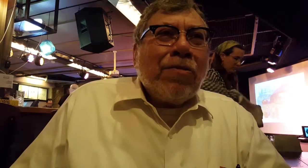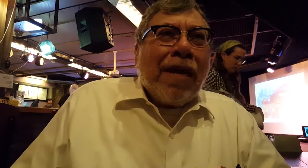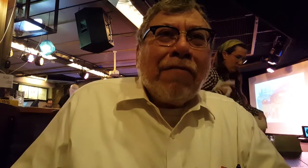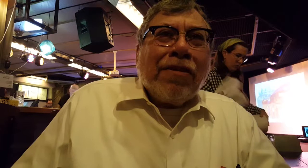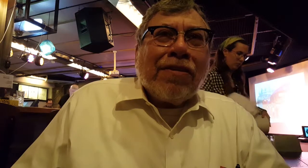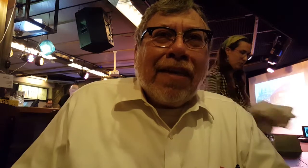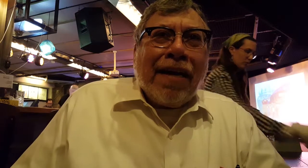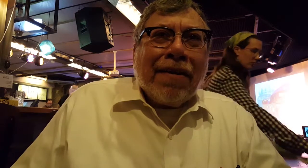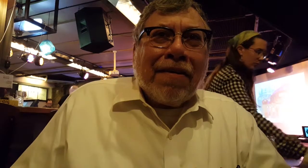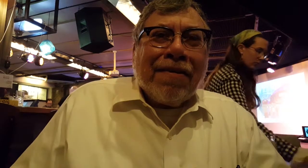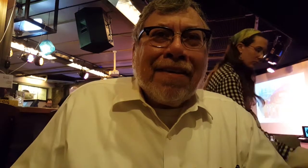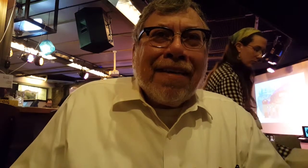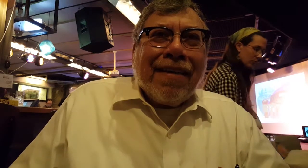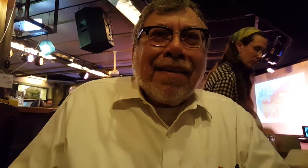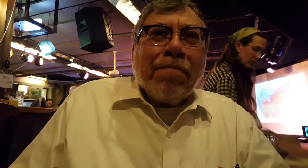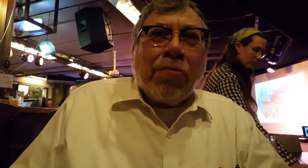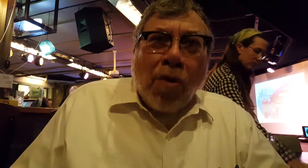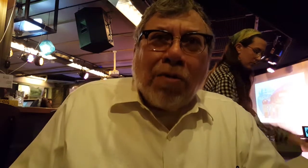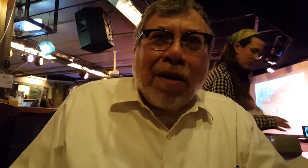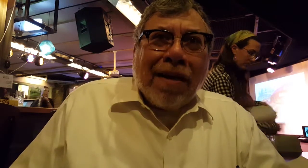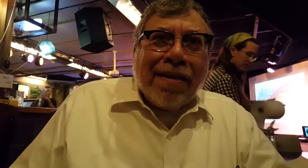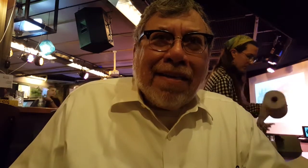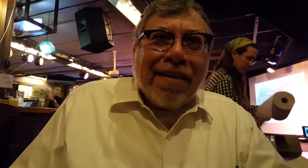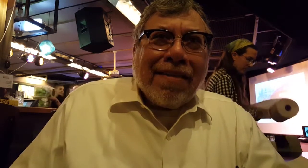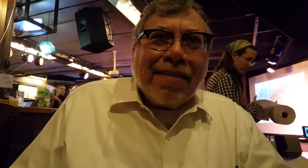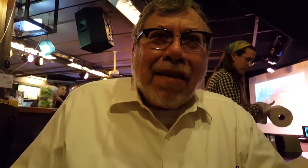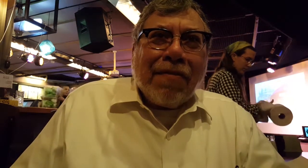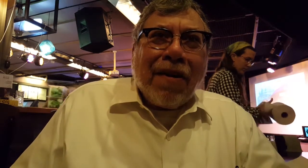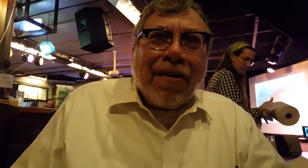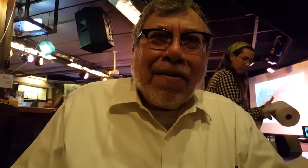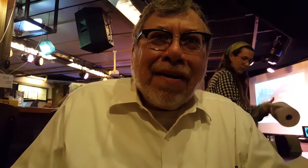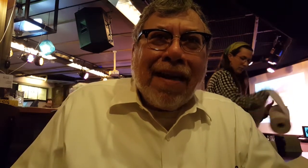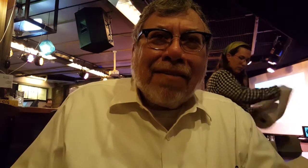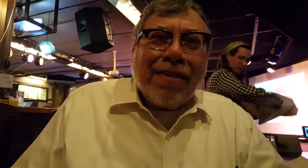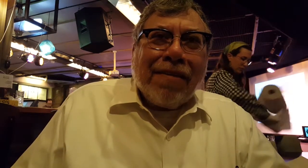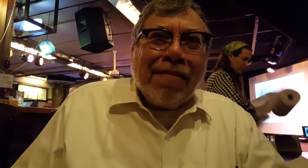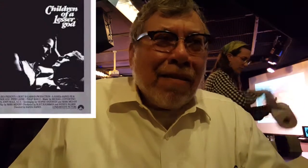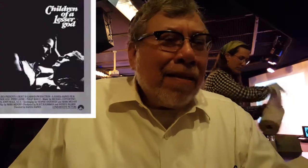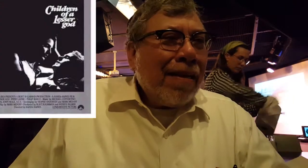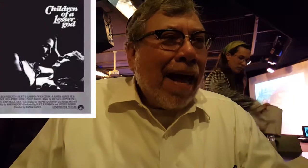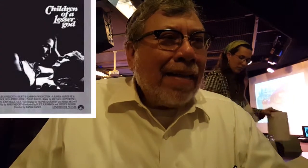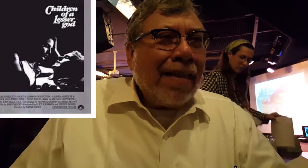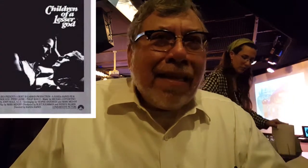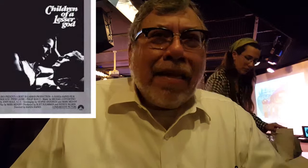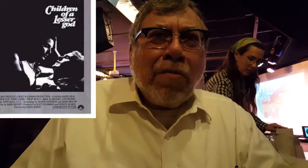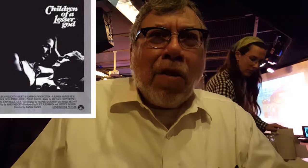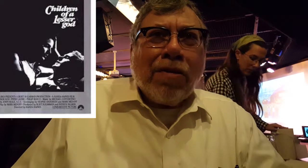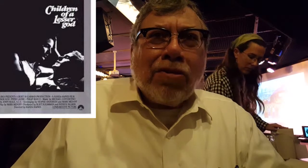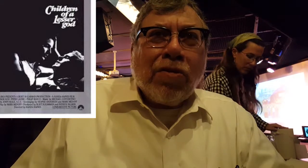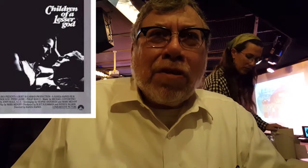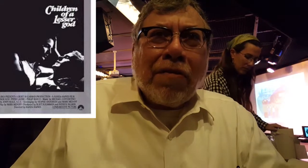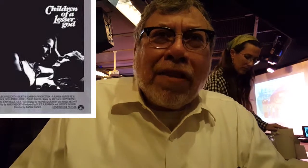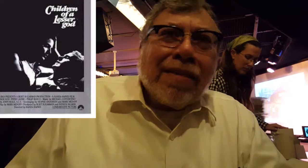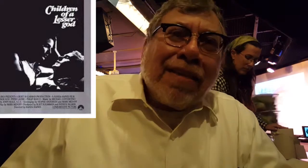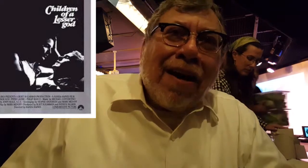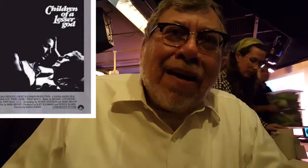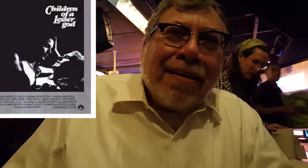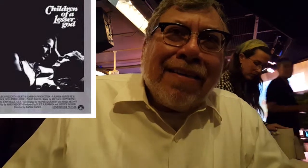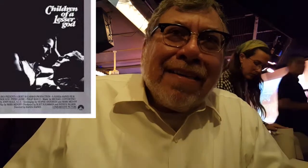2.5 years later, Broadway discovered her, and she had the leading role in Children of the Lesser God